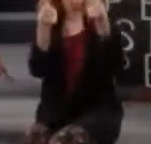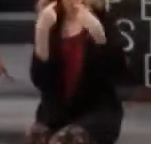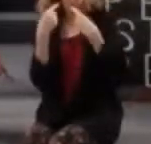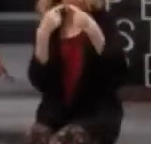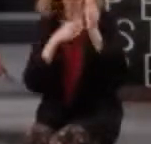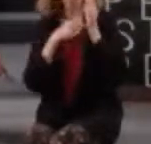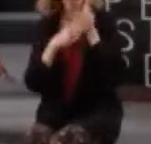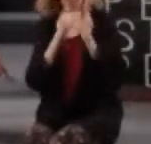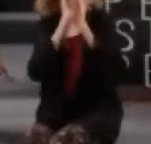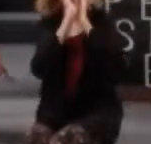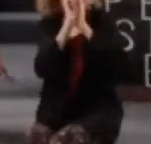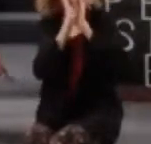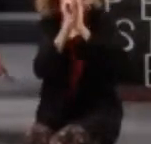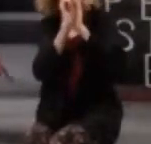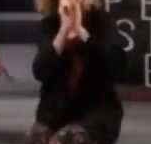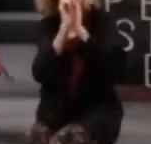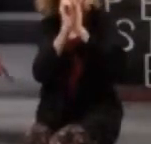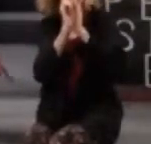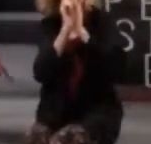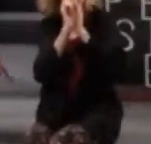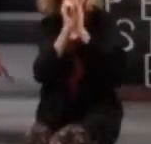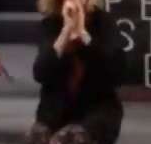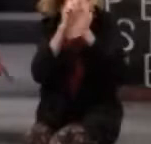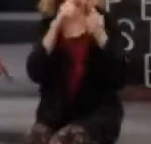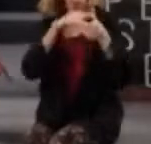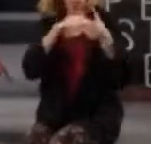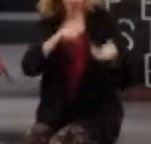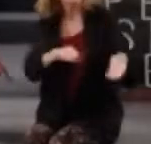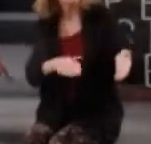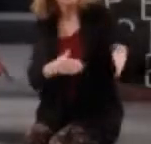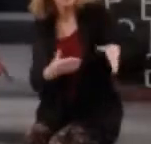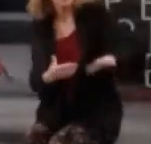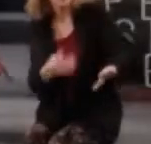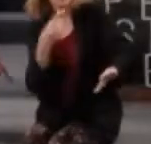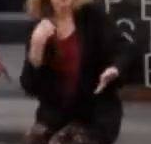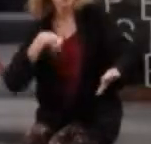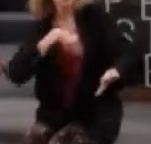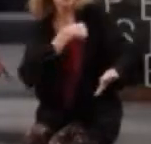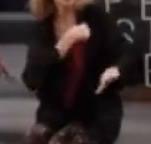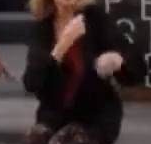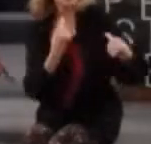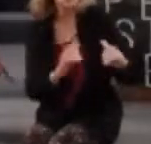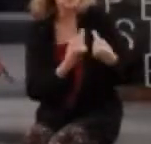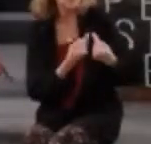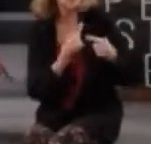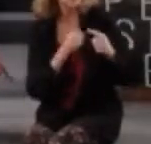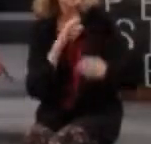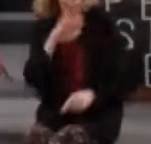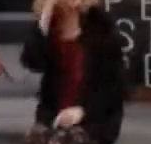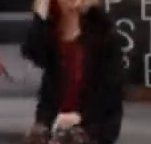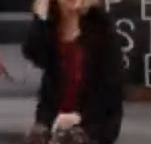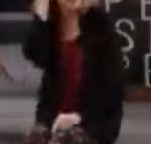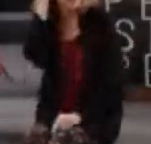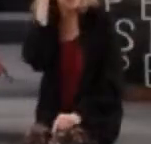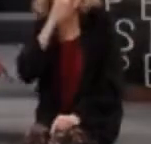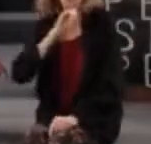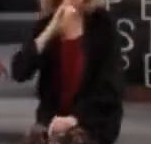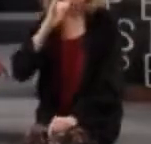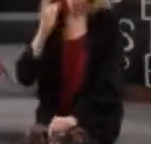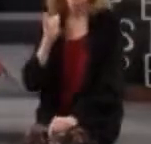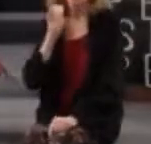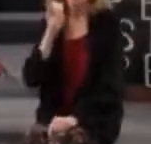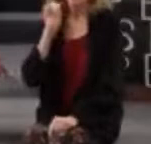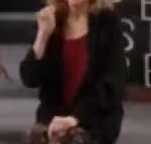live a life of perfection, and he died on our behalf. But his earthly father, Joseph, was out